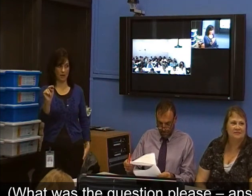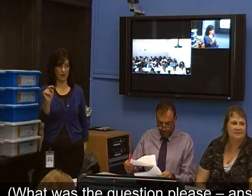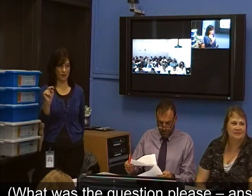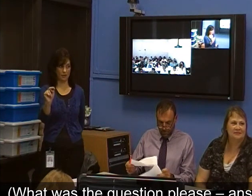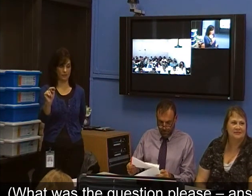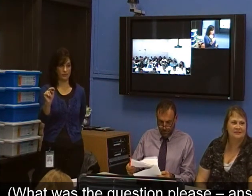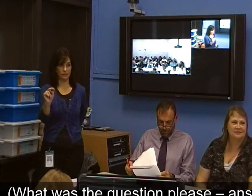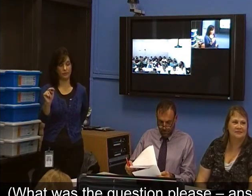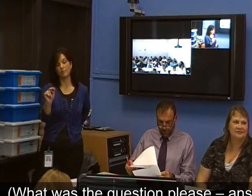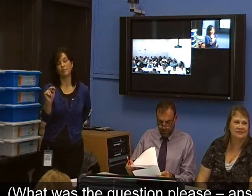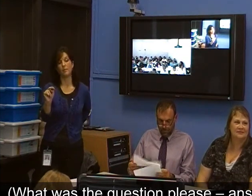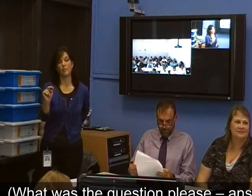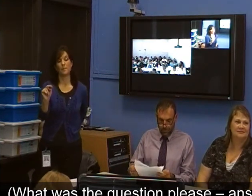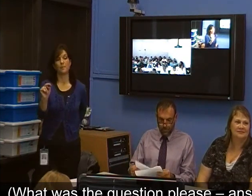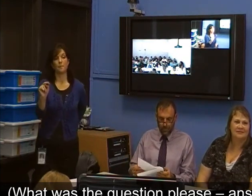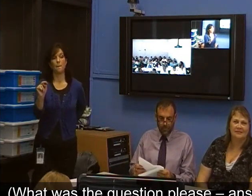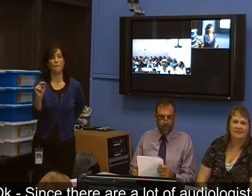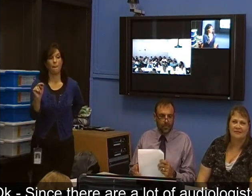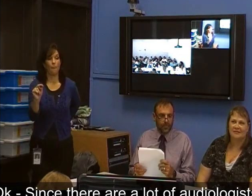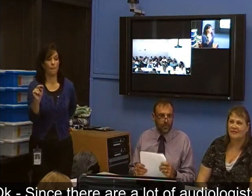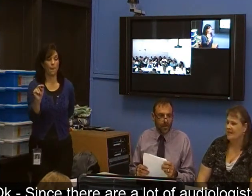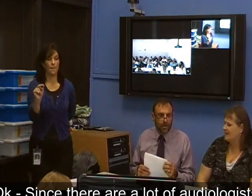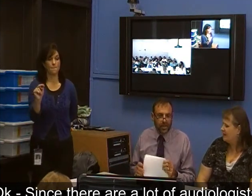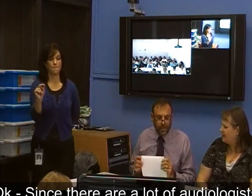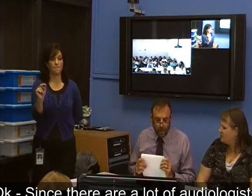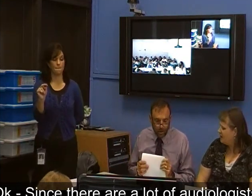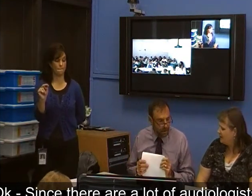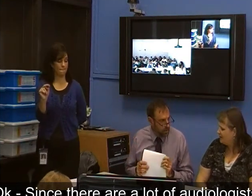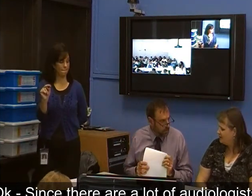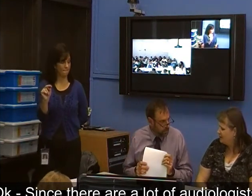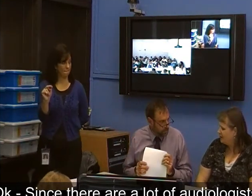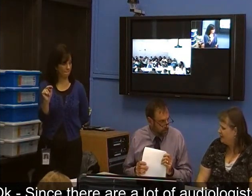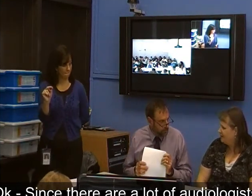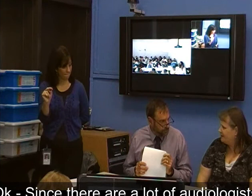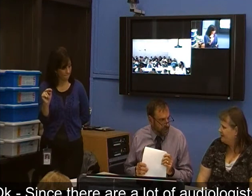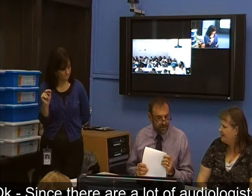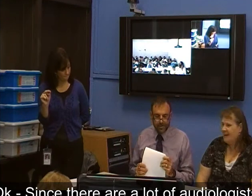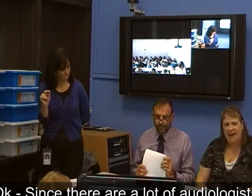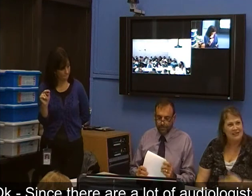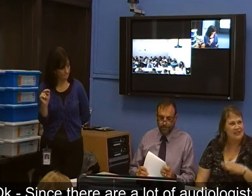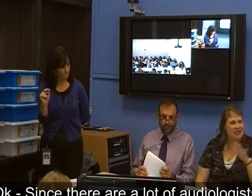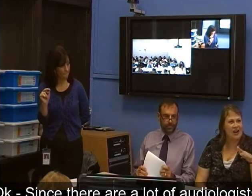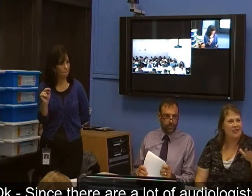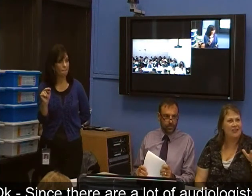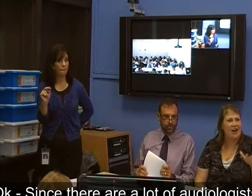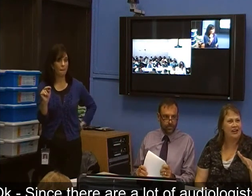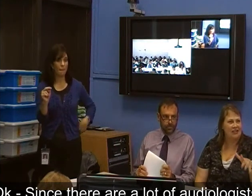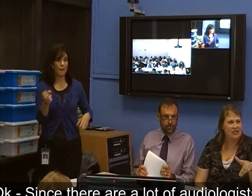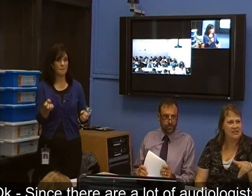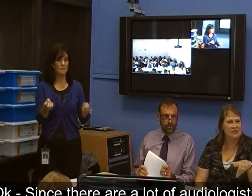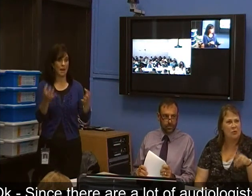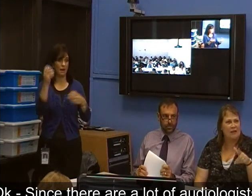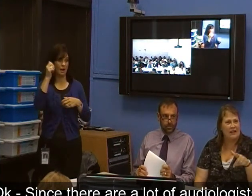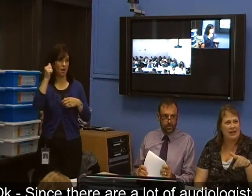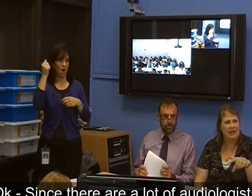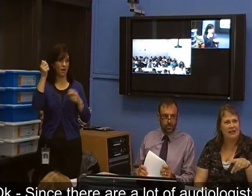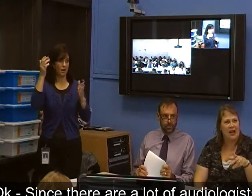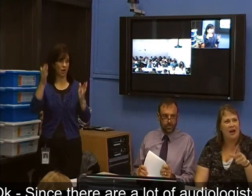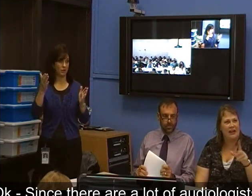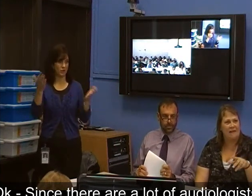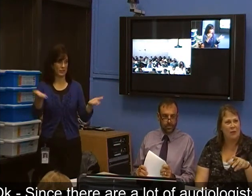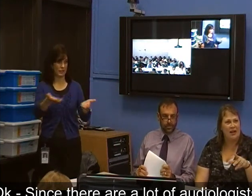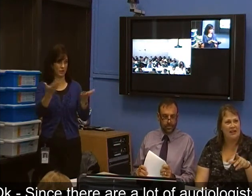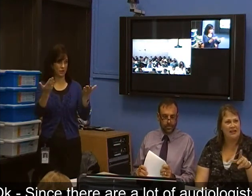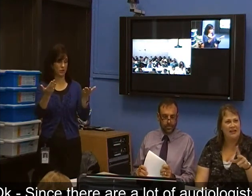Okay. Yes. since there are a lot of audiologists, one thing on